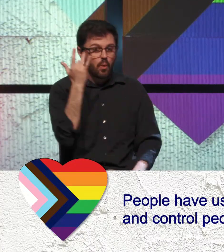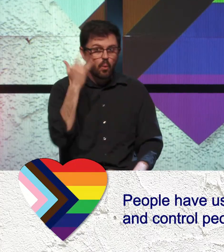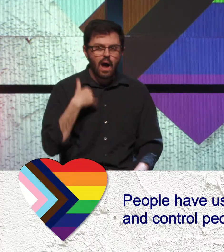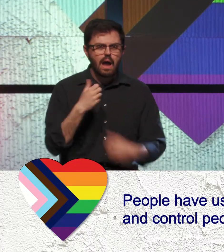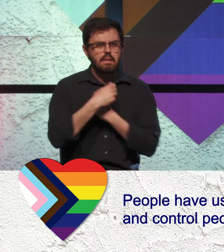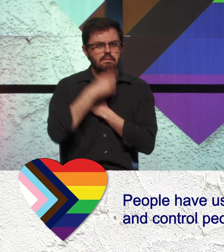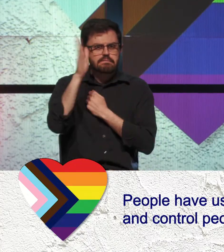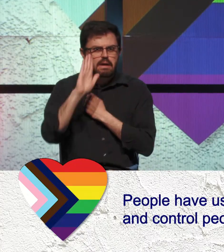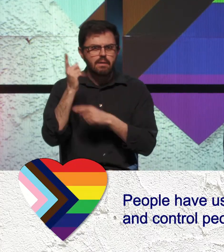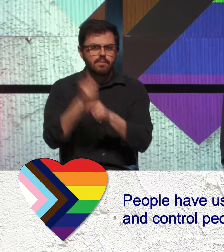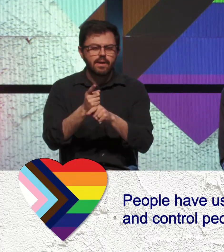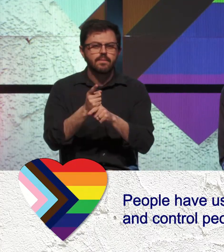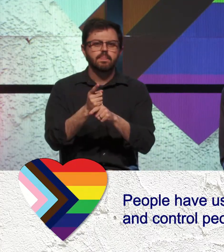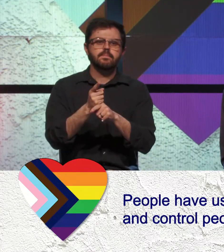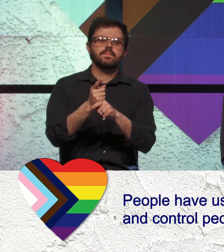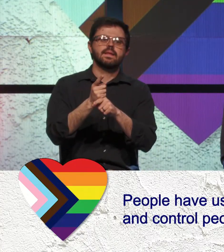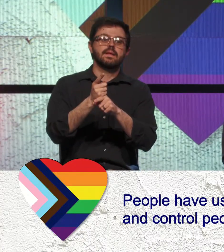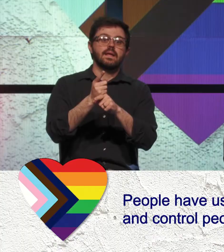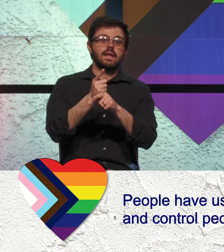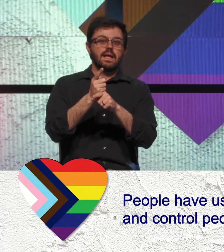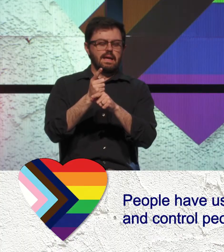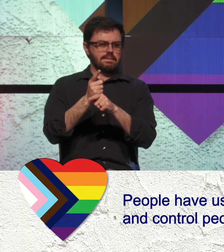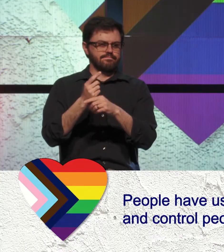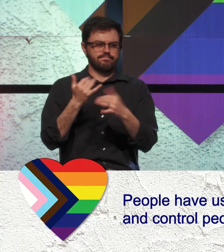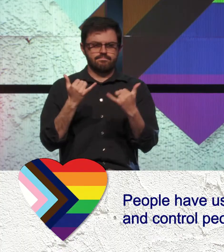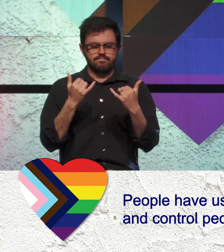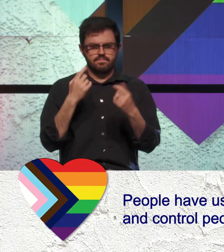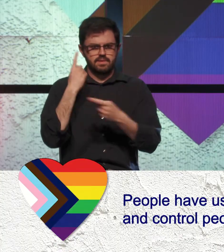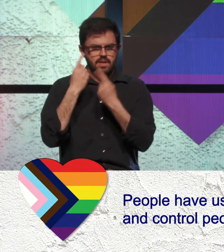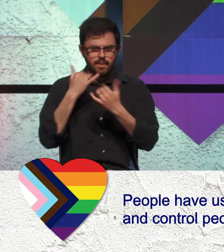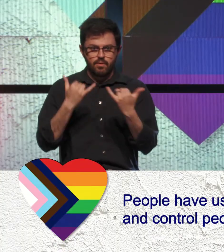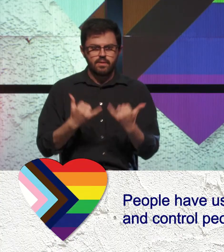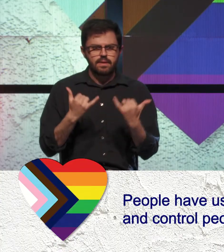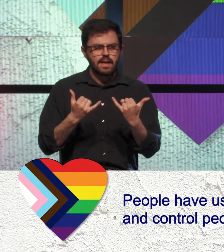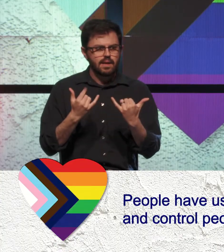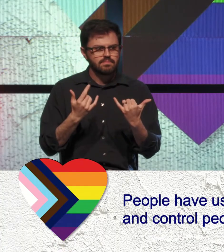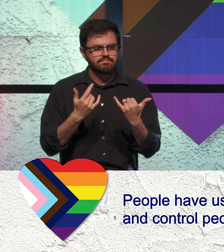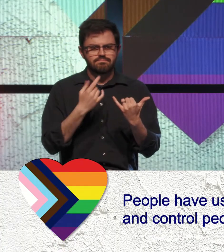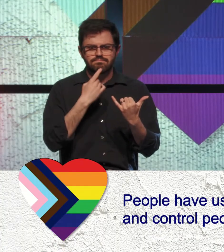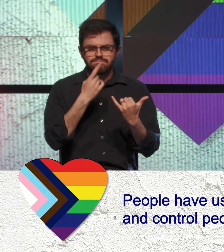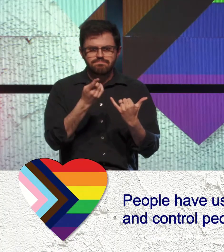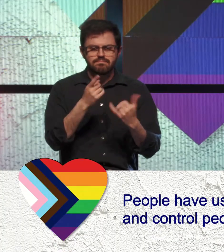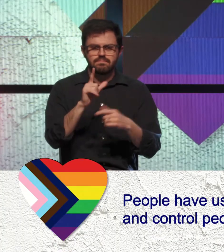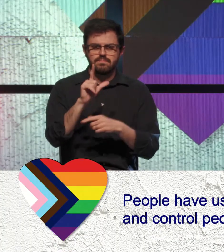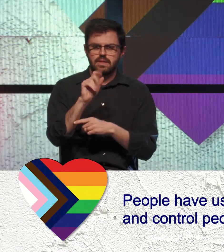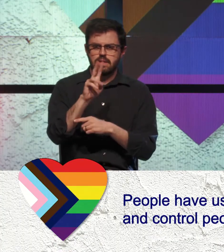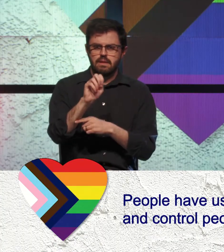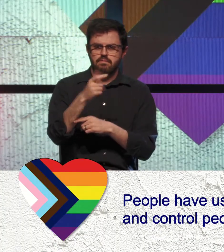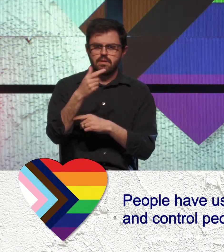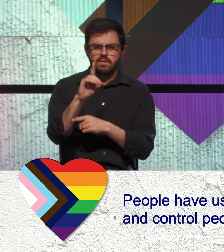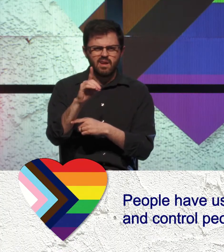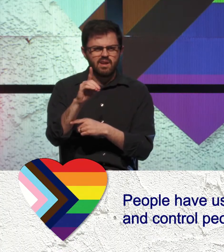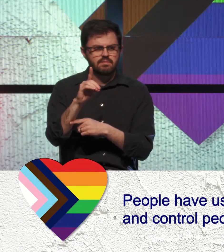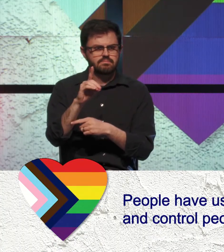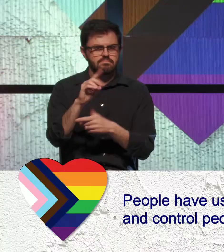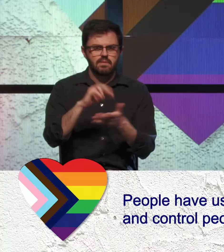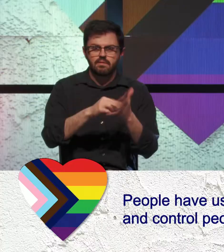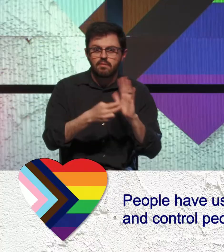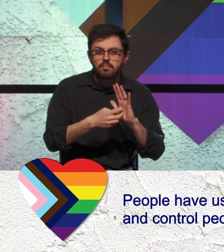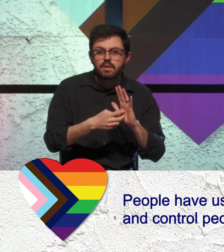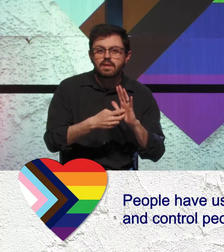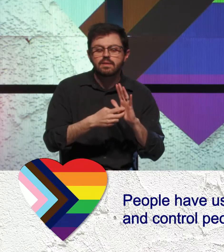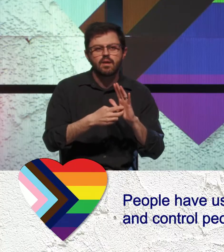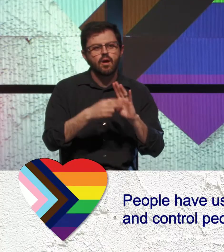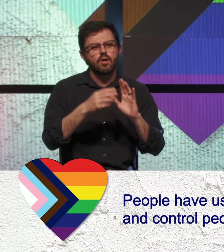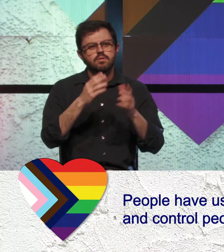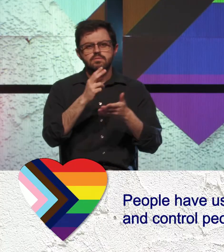phrase, and then we can like fast forward to this world, to love God, right? To love God is to give. Like if you love God,